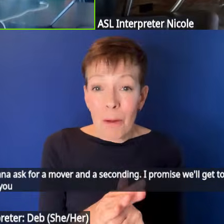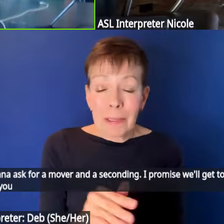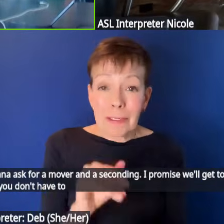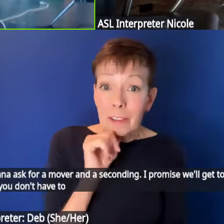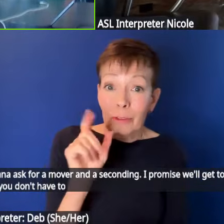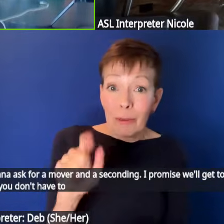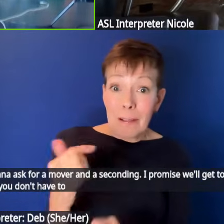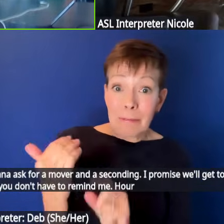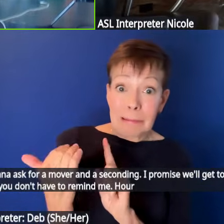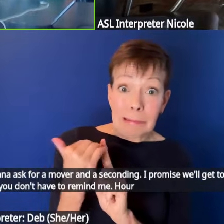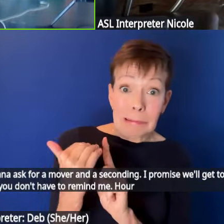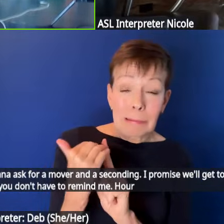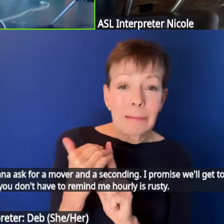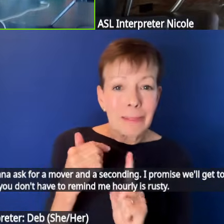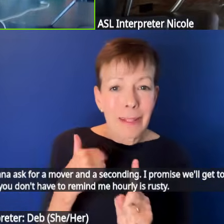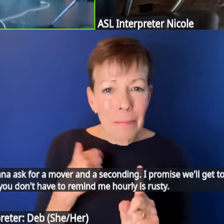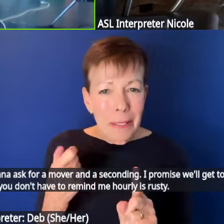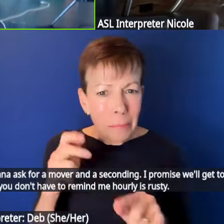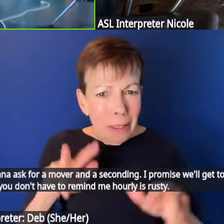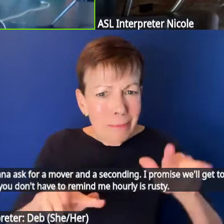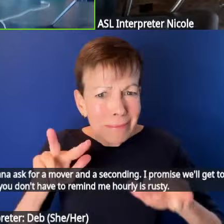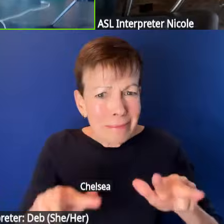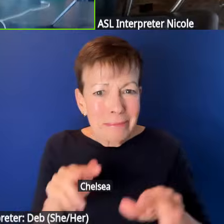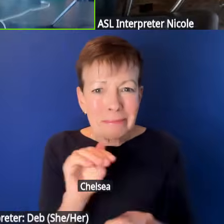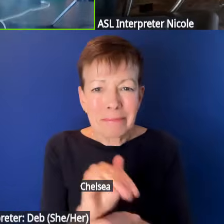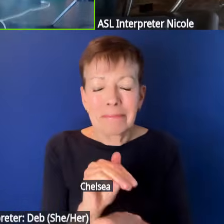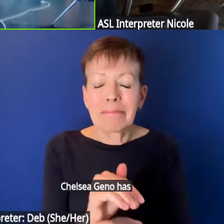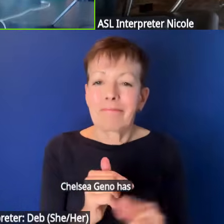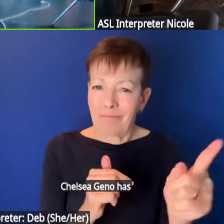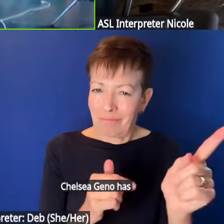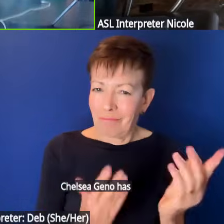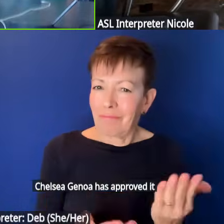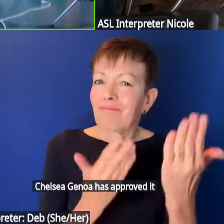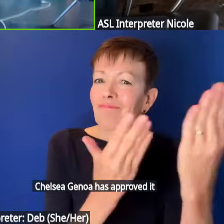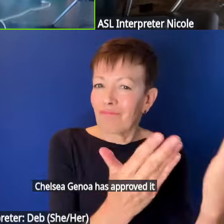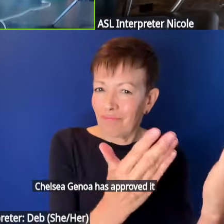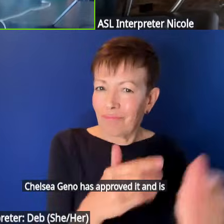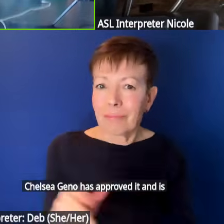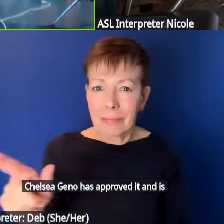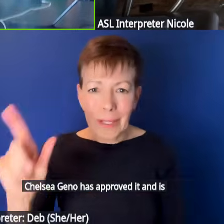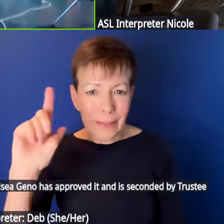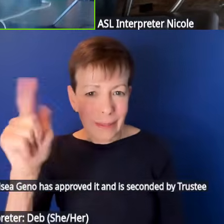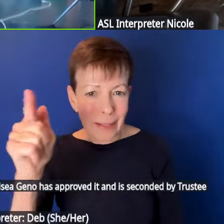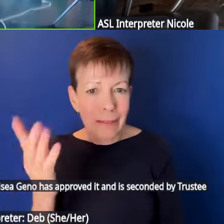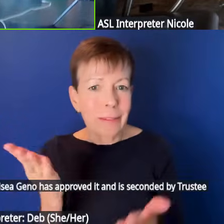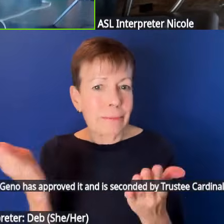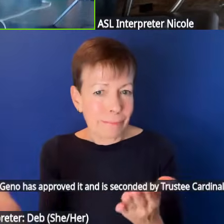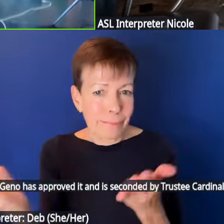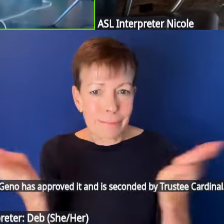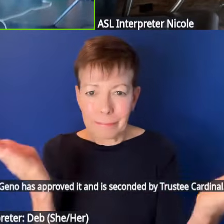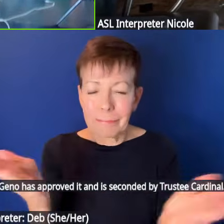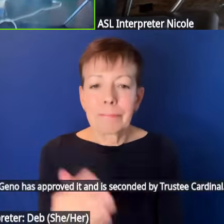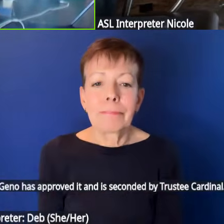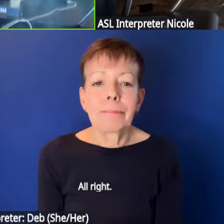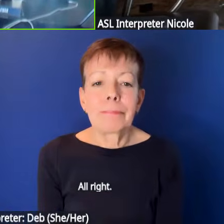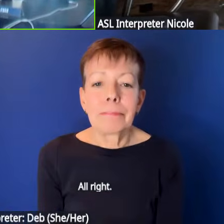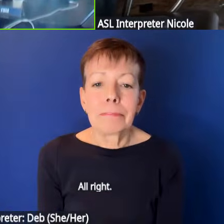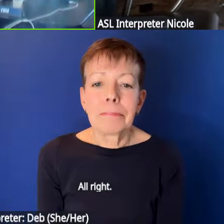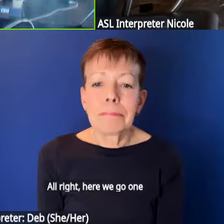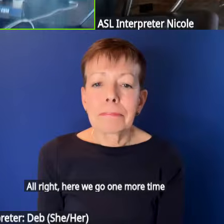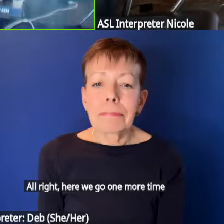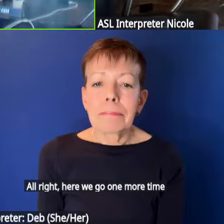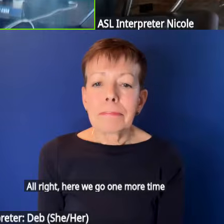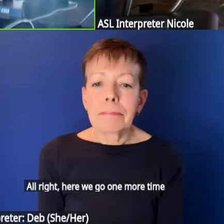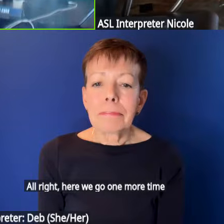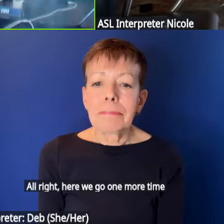I already is rusty. Trustee Gagnon has moved it and is seconded by trustee Carmichael. All right, here we go. One more time.